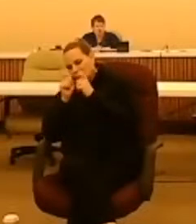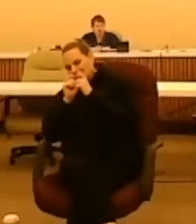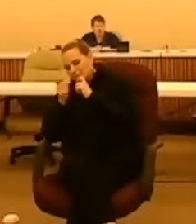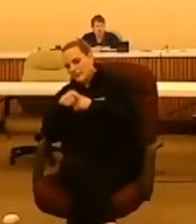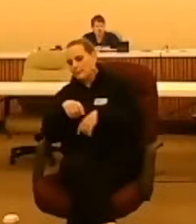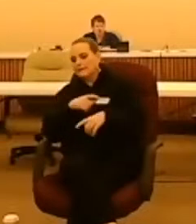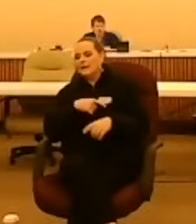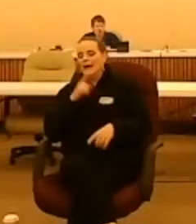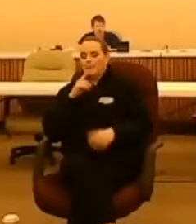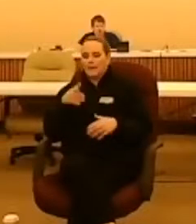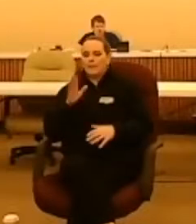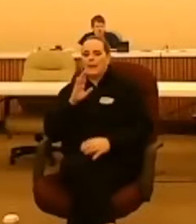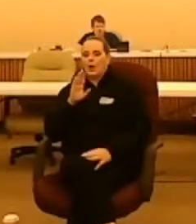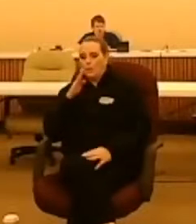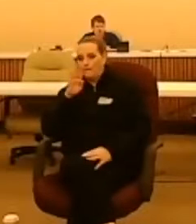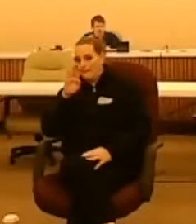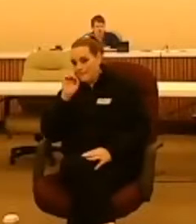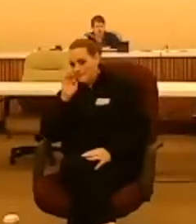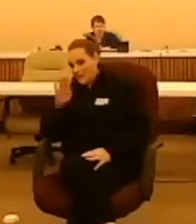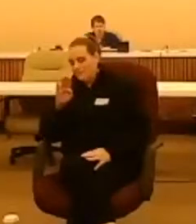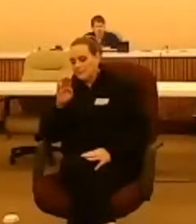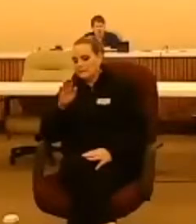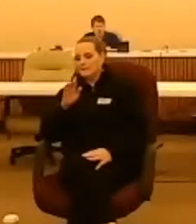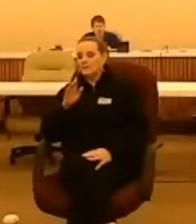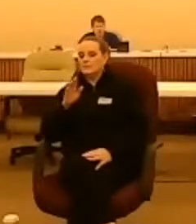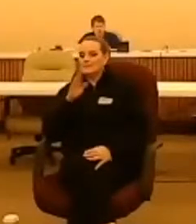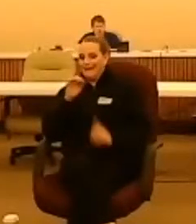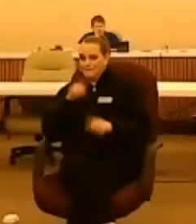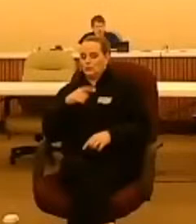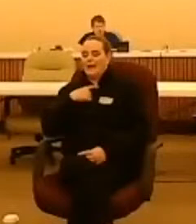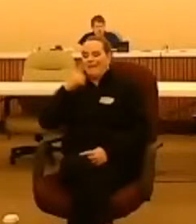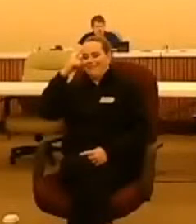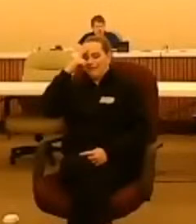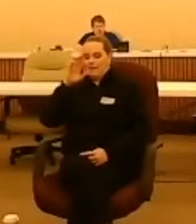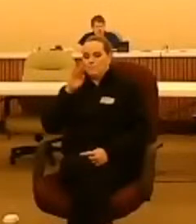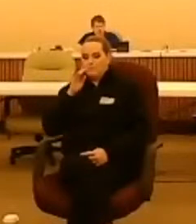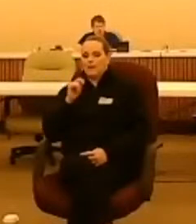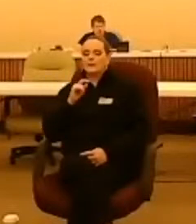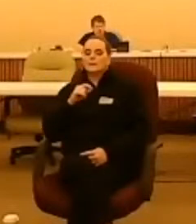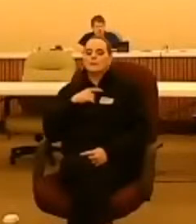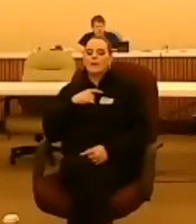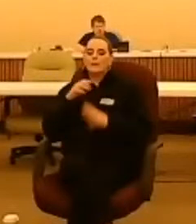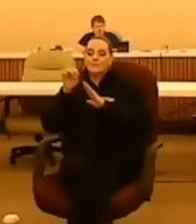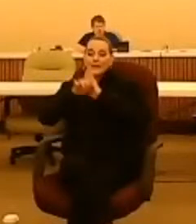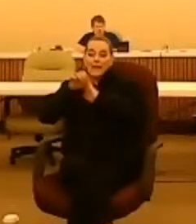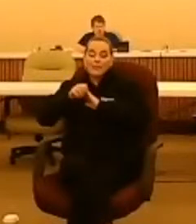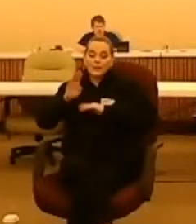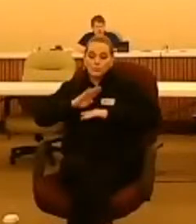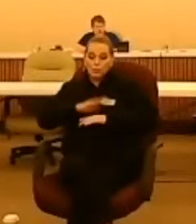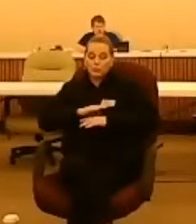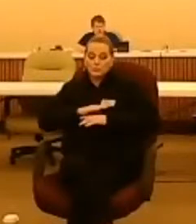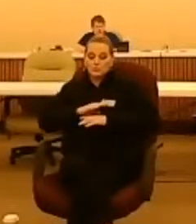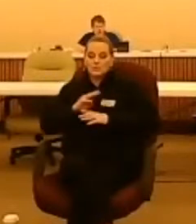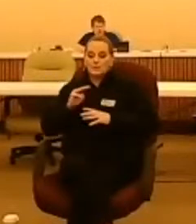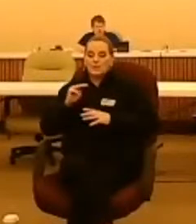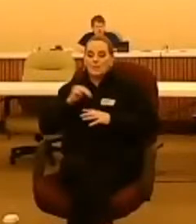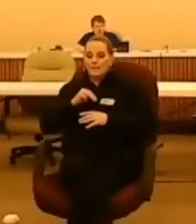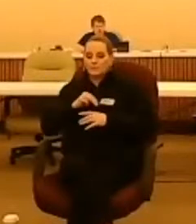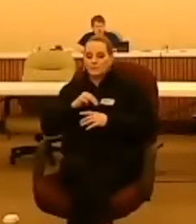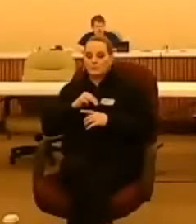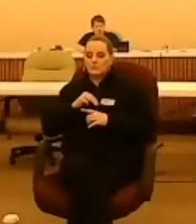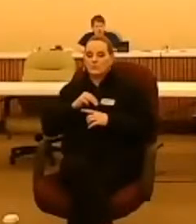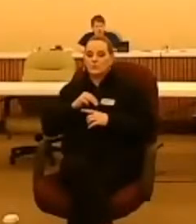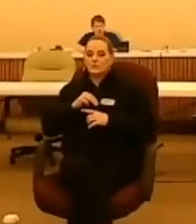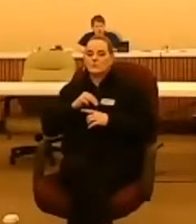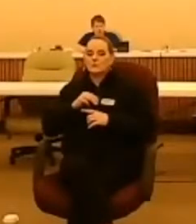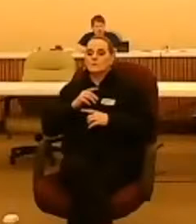that because I believe we did have in there that whereas the ethic board members couldn't talk